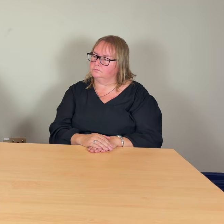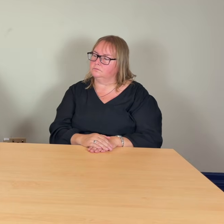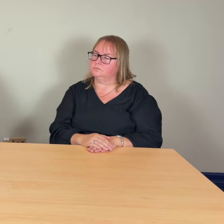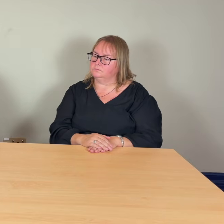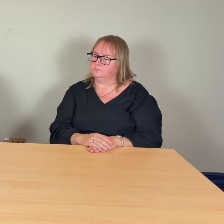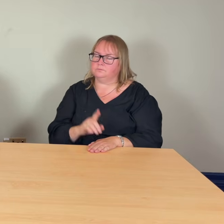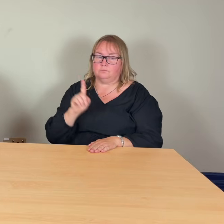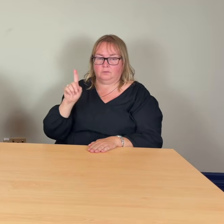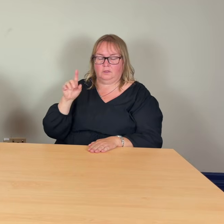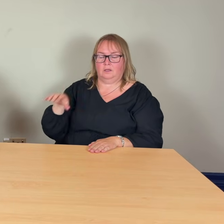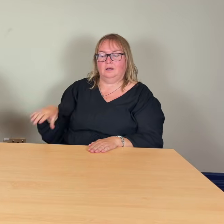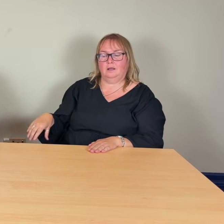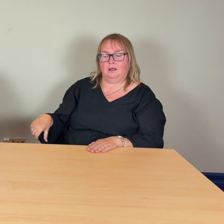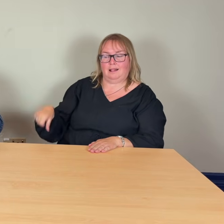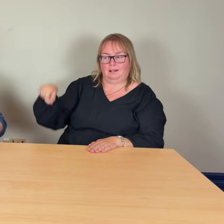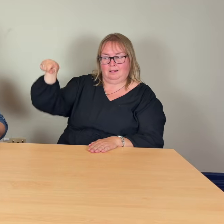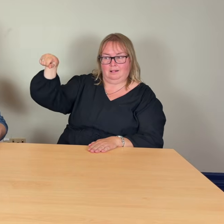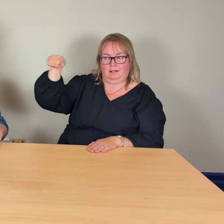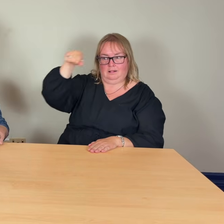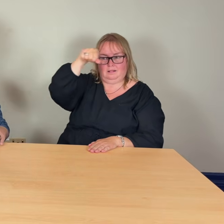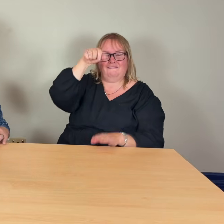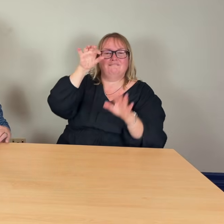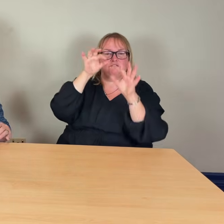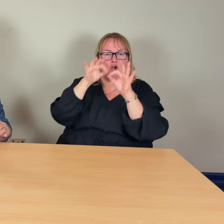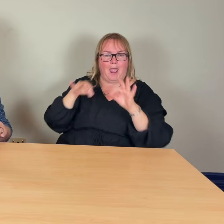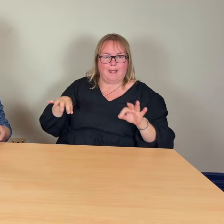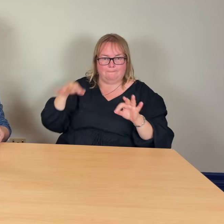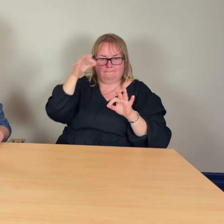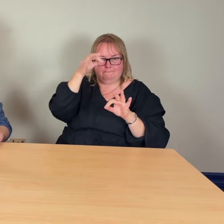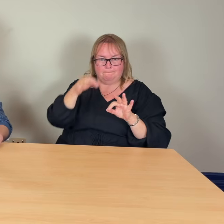I then get my frame again.